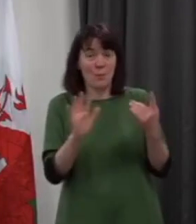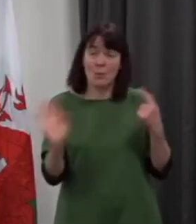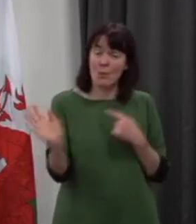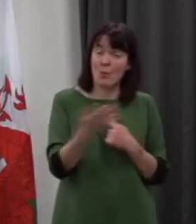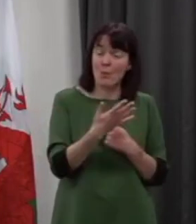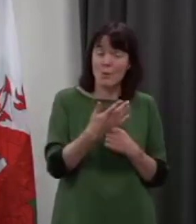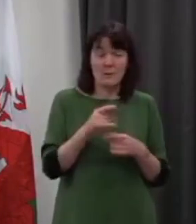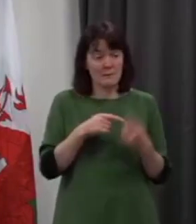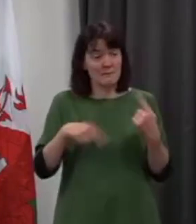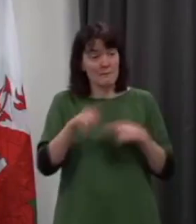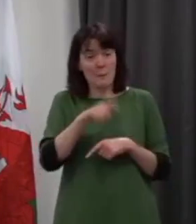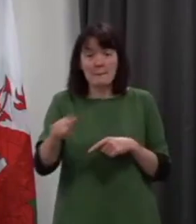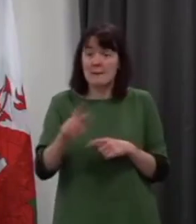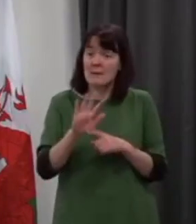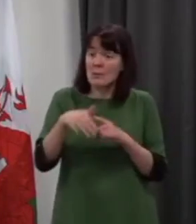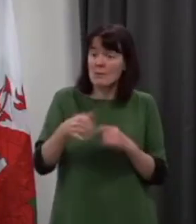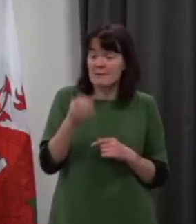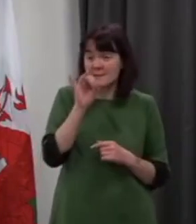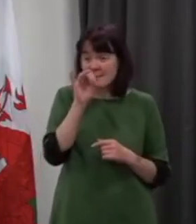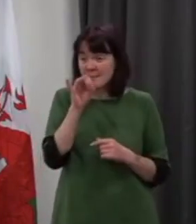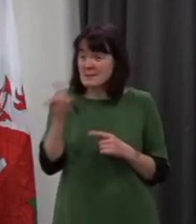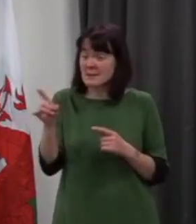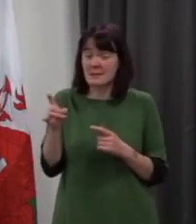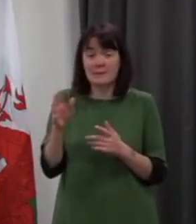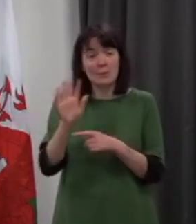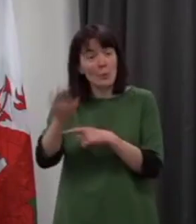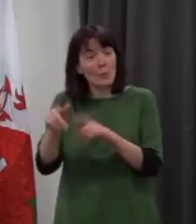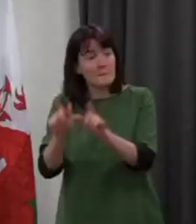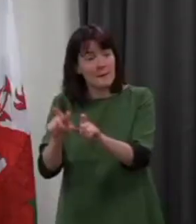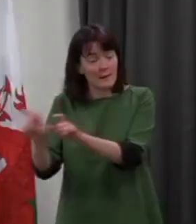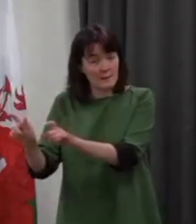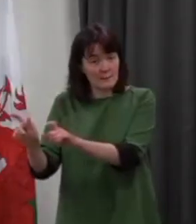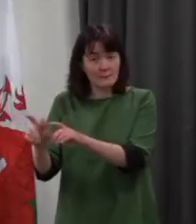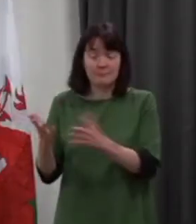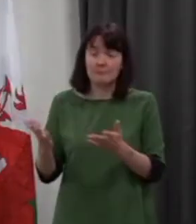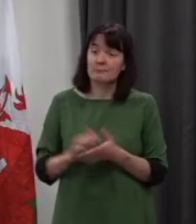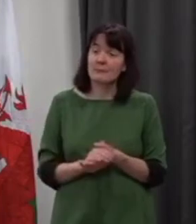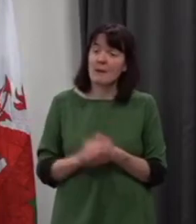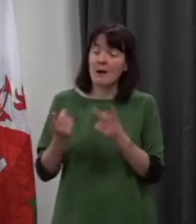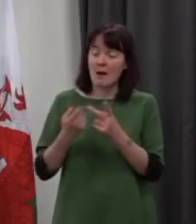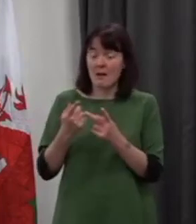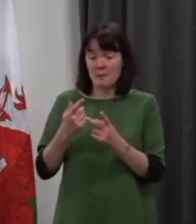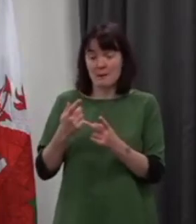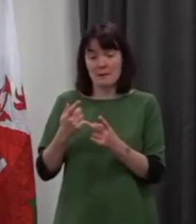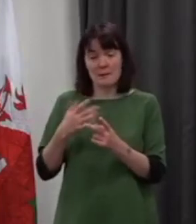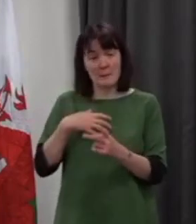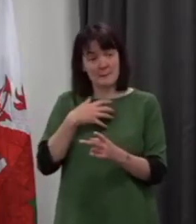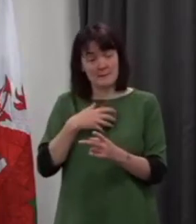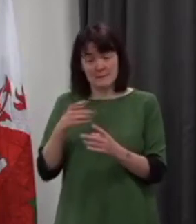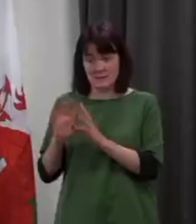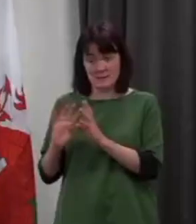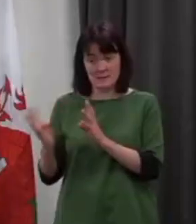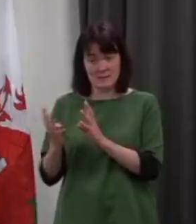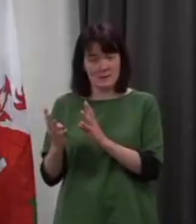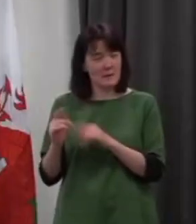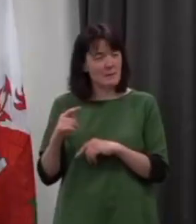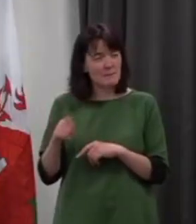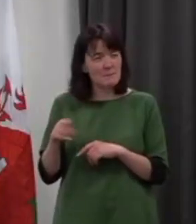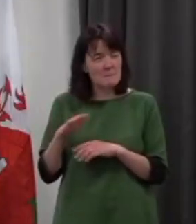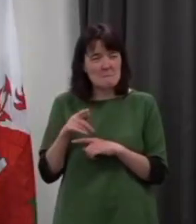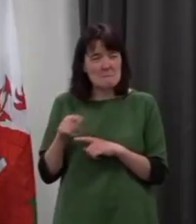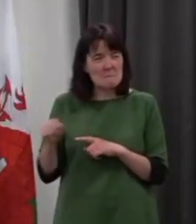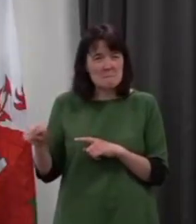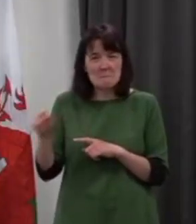ministers set an example. None of the other ministers are self-isolating as far as I'm